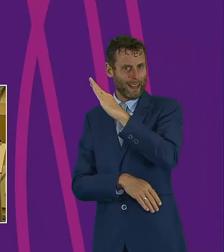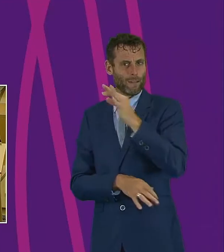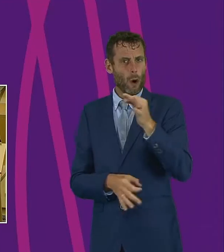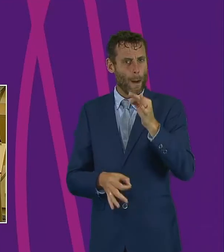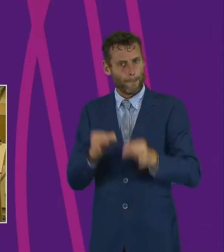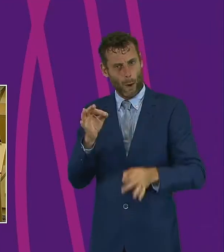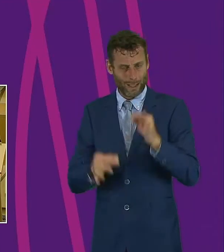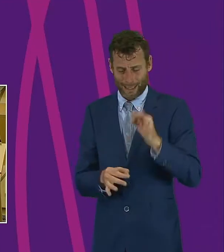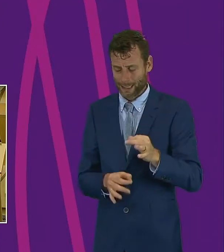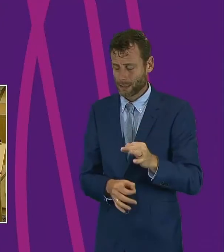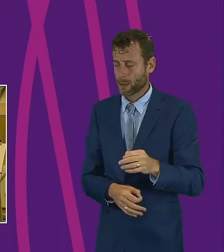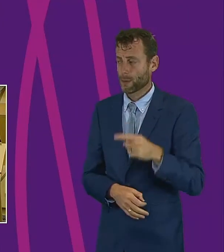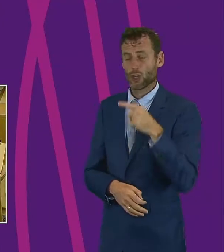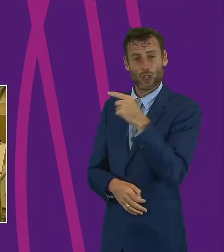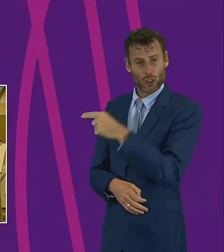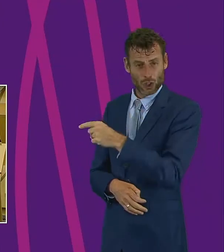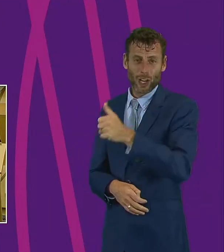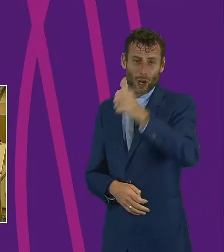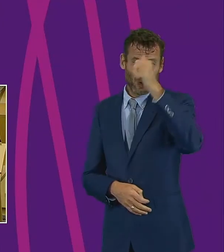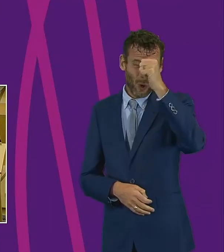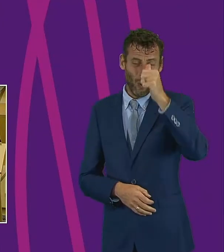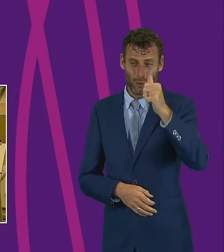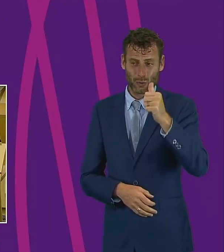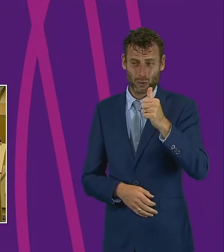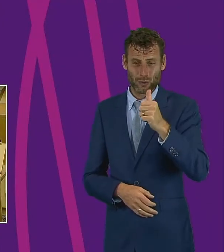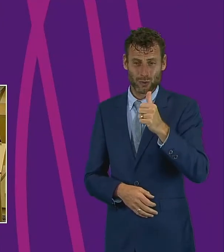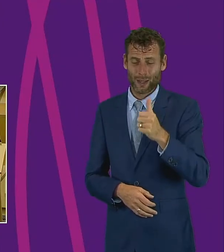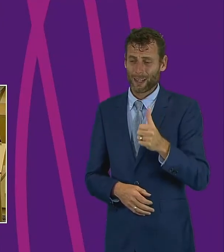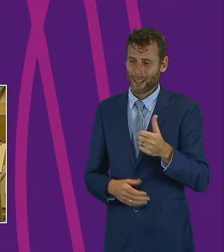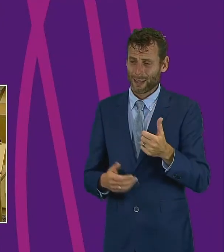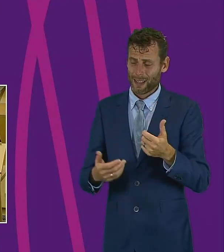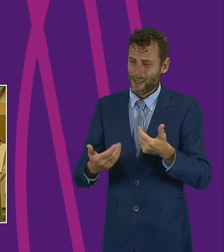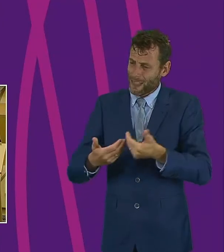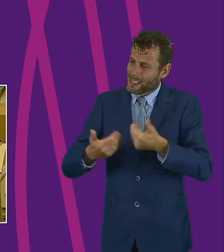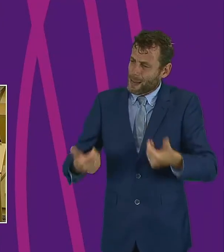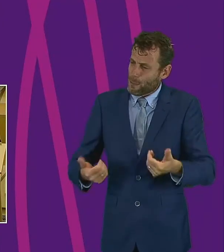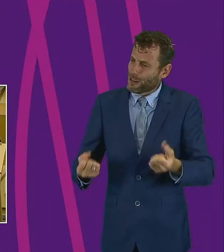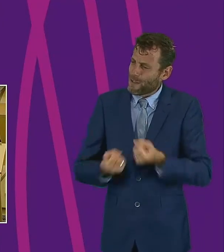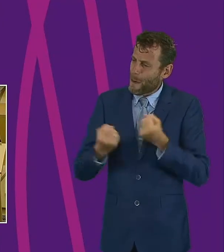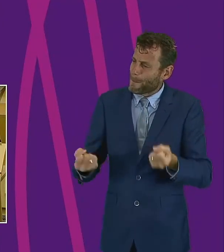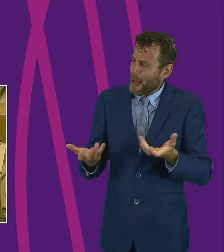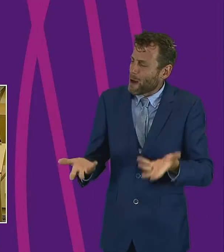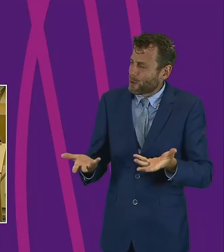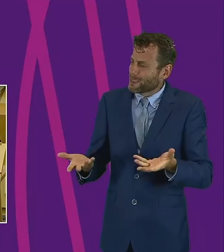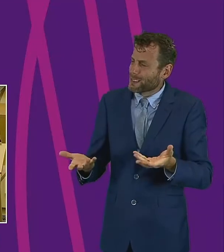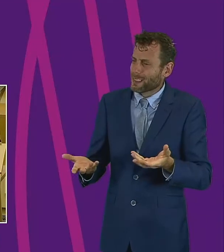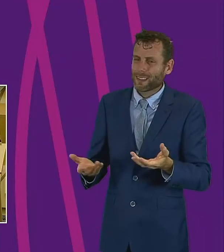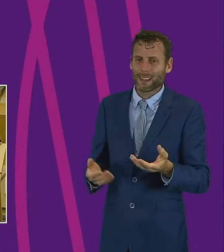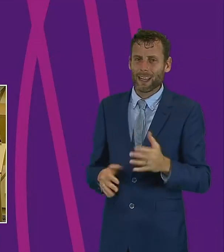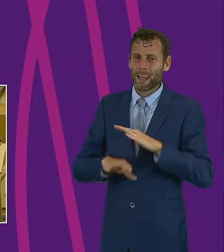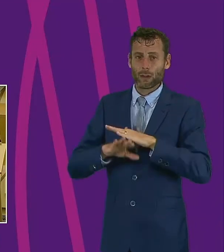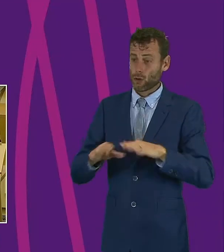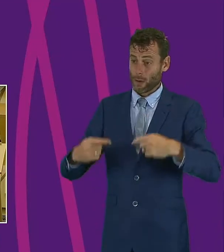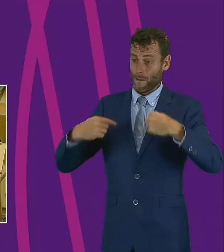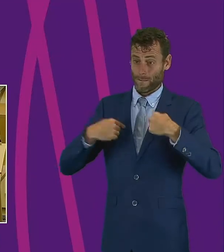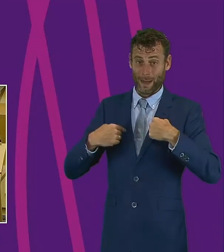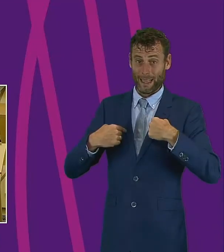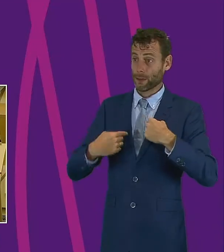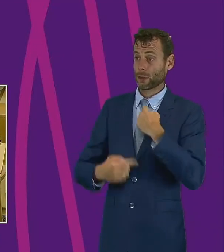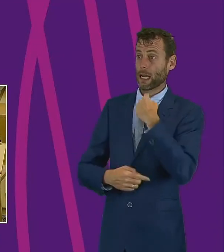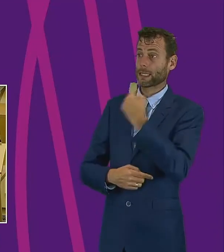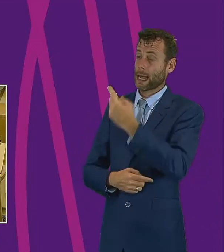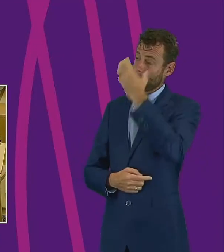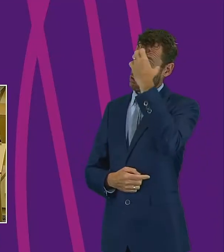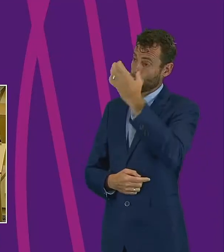surely long enough to understand the separation of powers. It is not for me to tell the Crown Office or the police what to